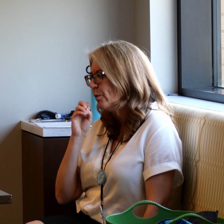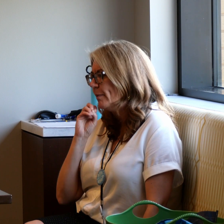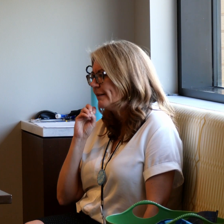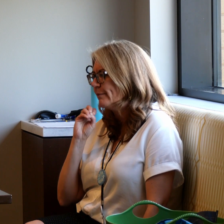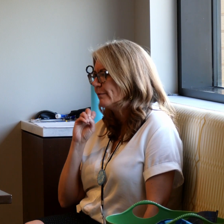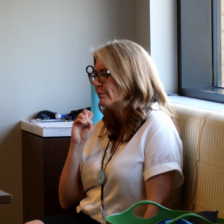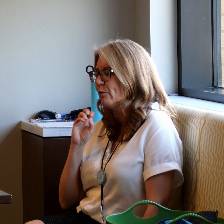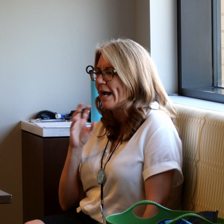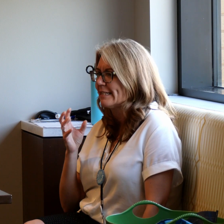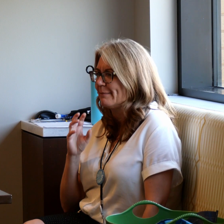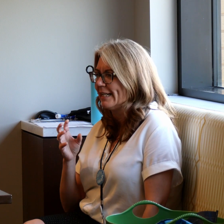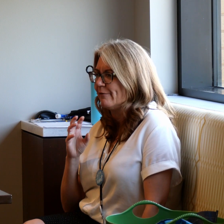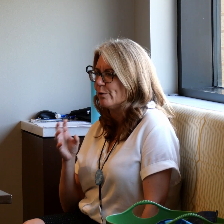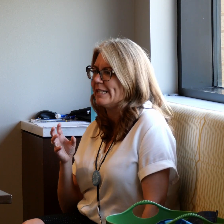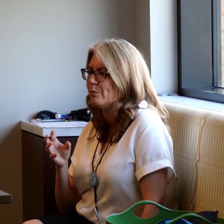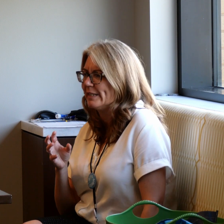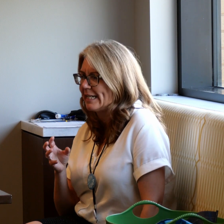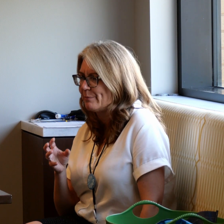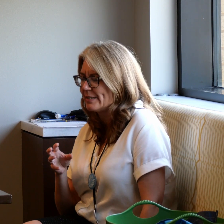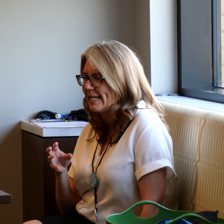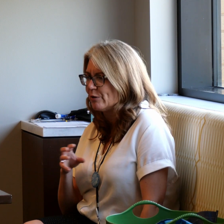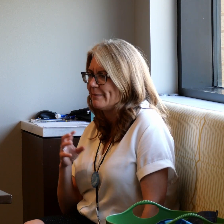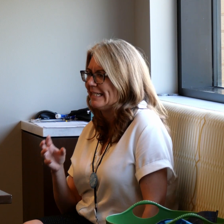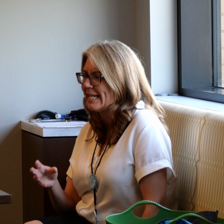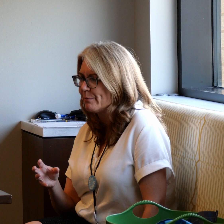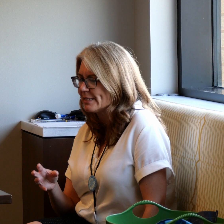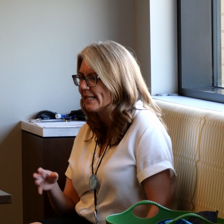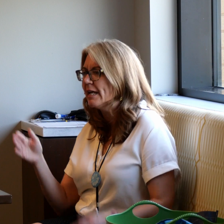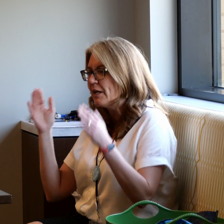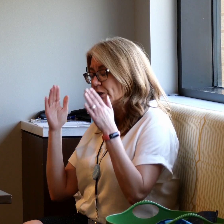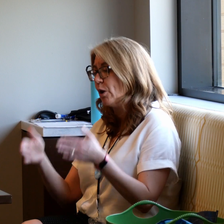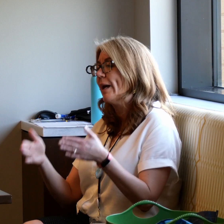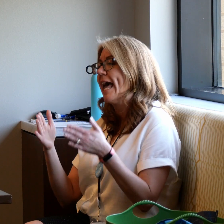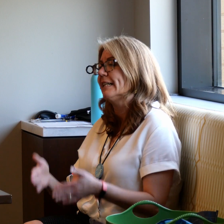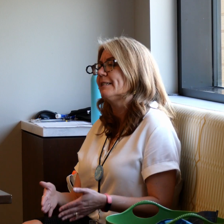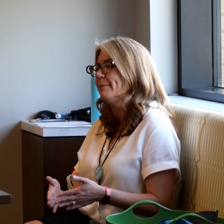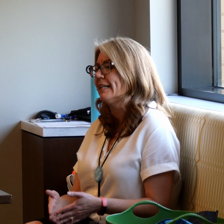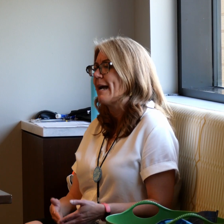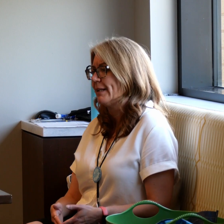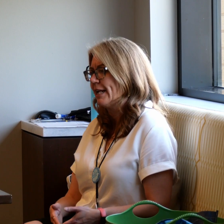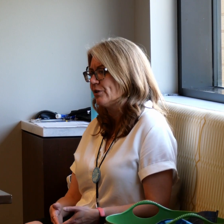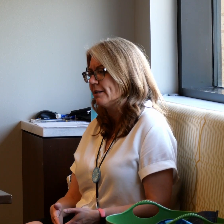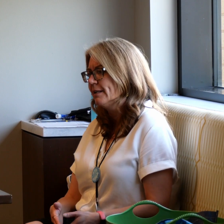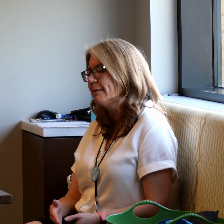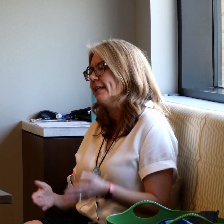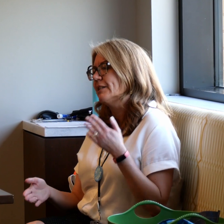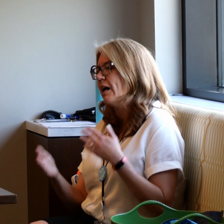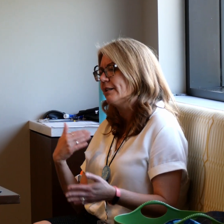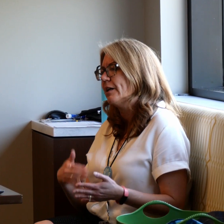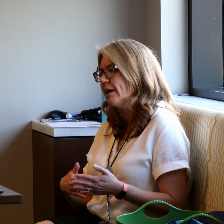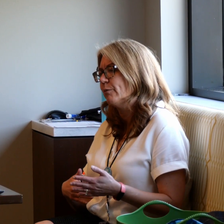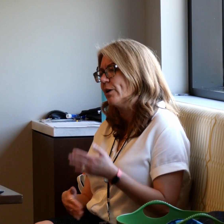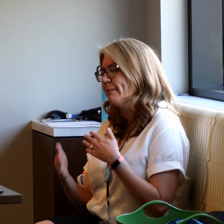go, oh, well, rats, I'm like at 14.9% or I'm at 10%, go ahead and submit an application